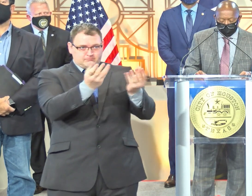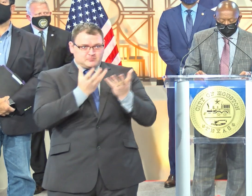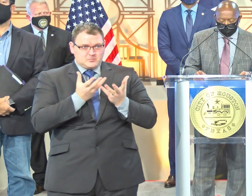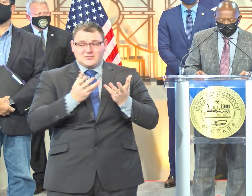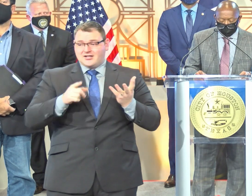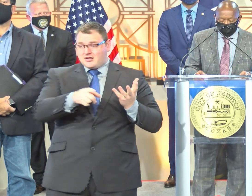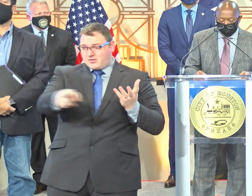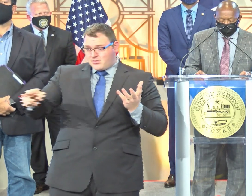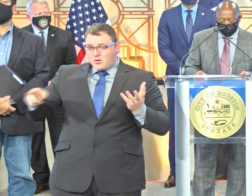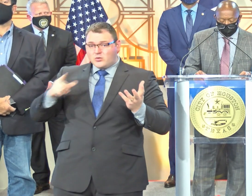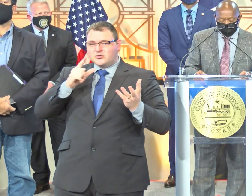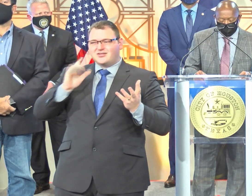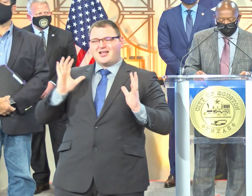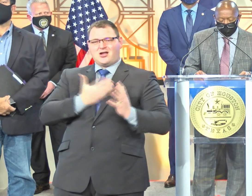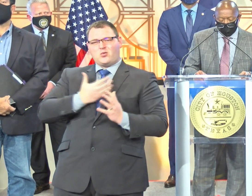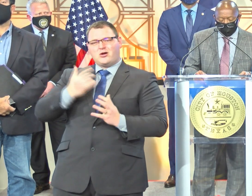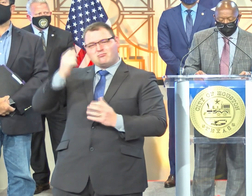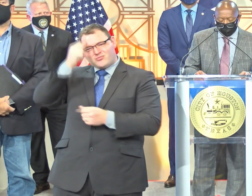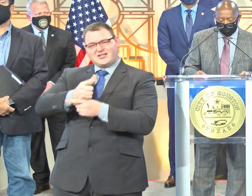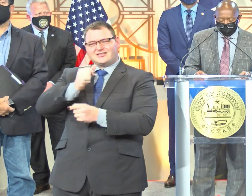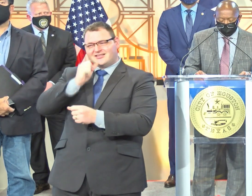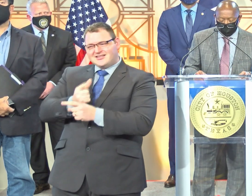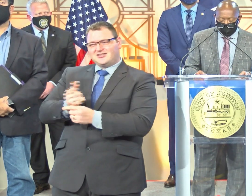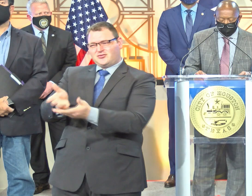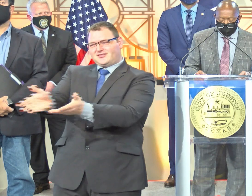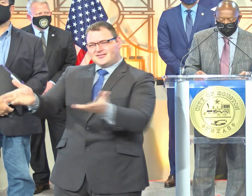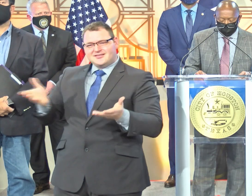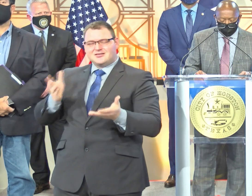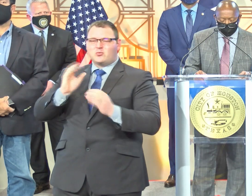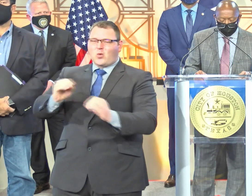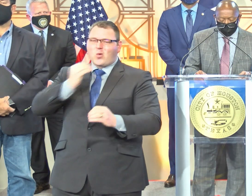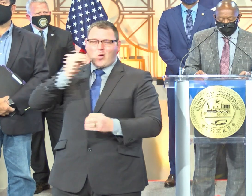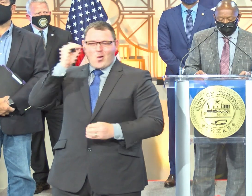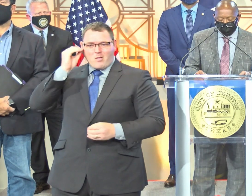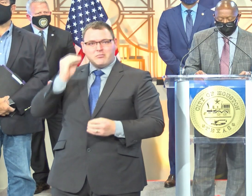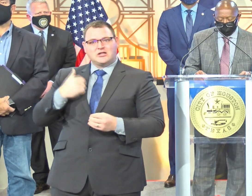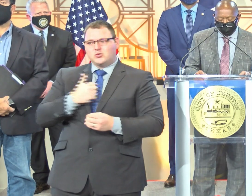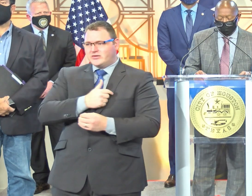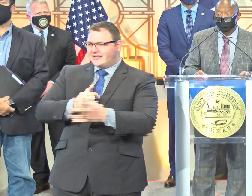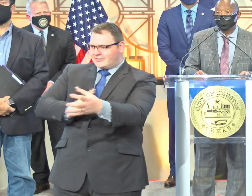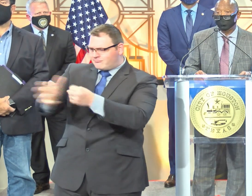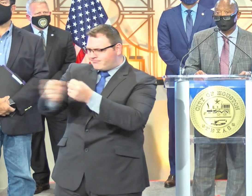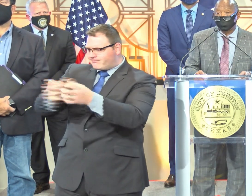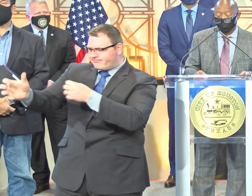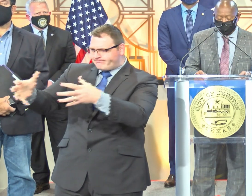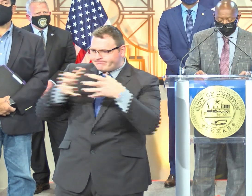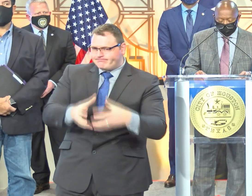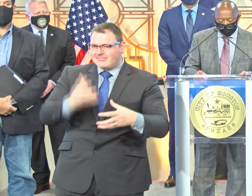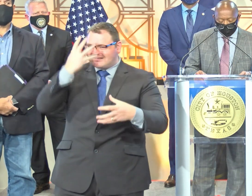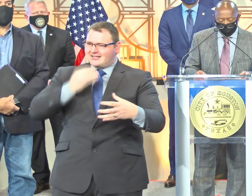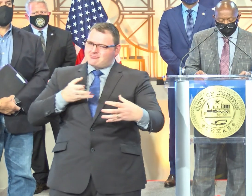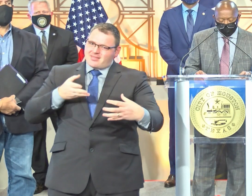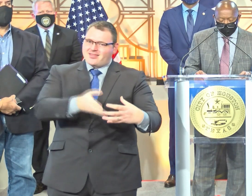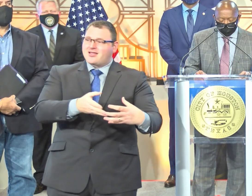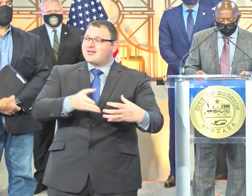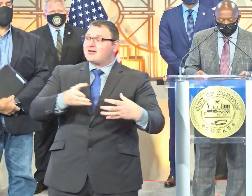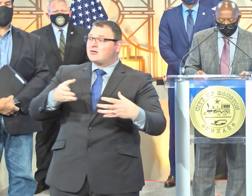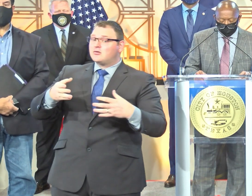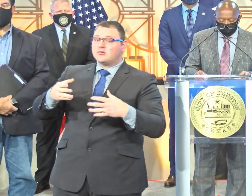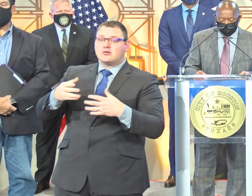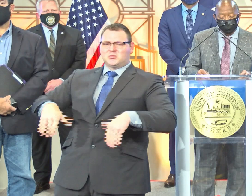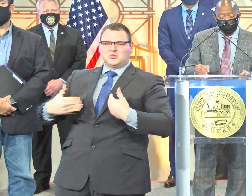at-risk brothers and sisters off the streets and out of the shelters and keep them from filling the emergency rooms for non-crisis care.